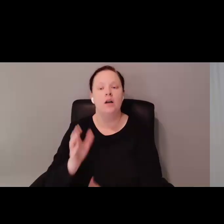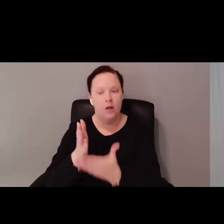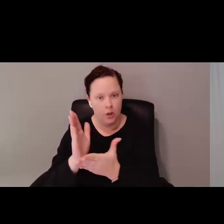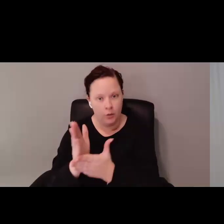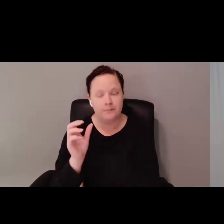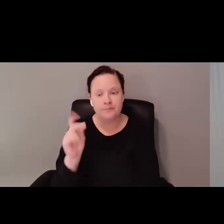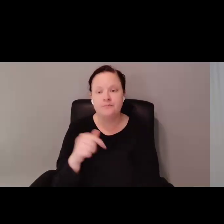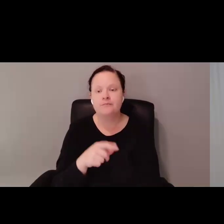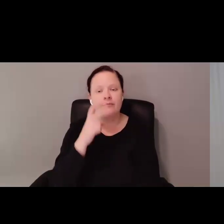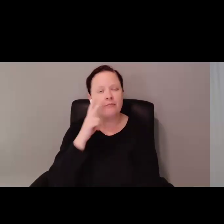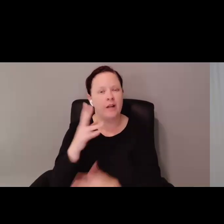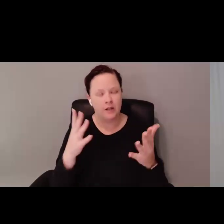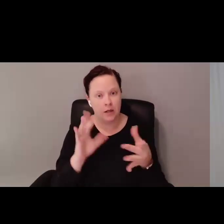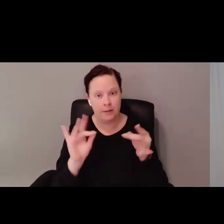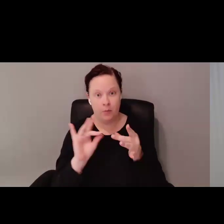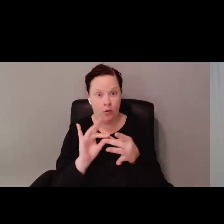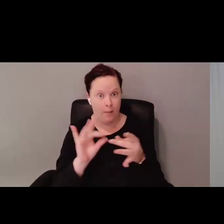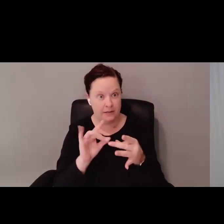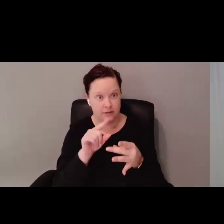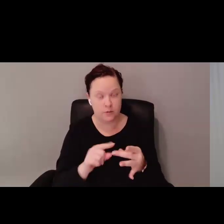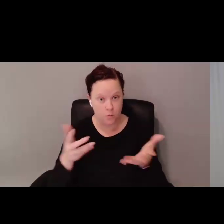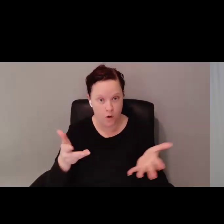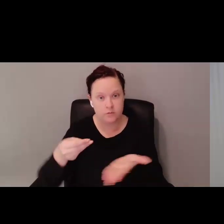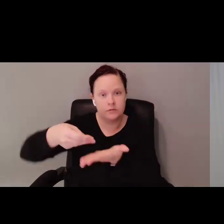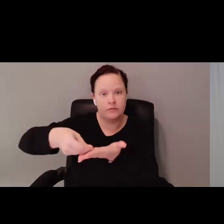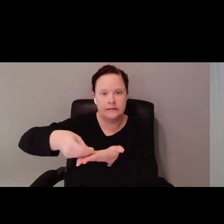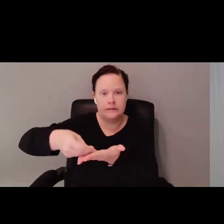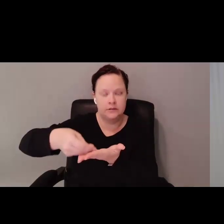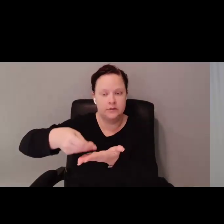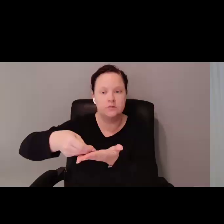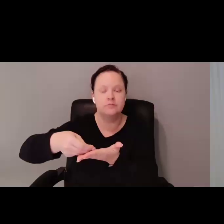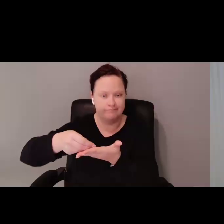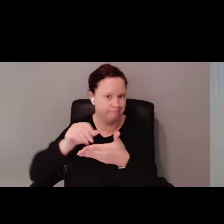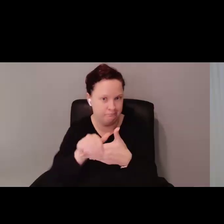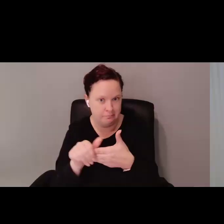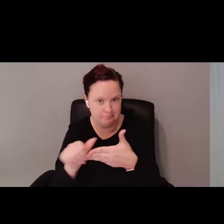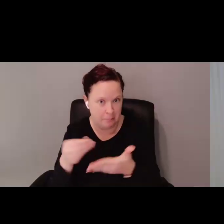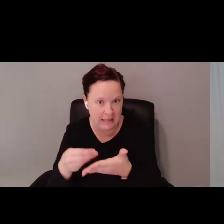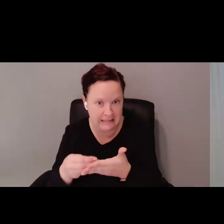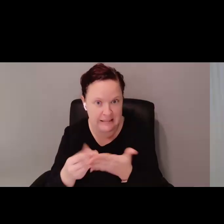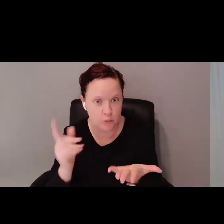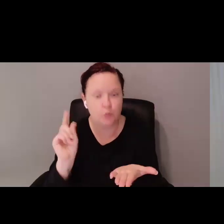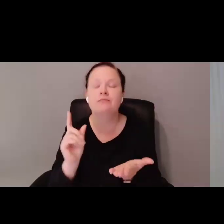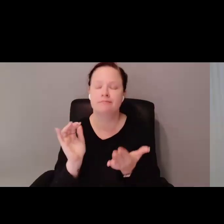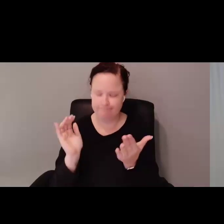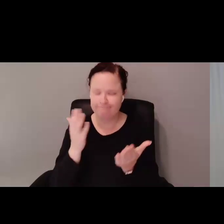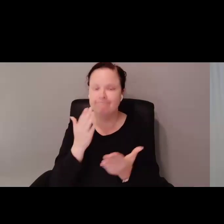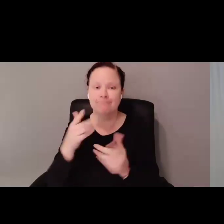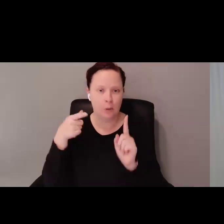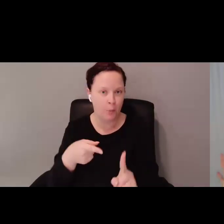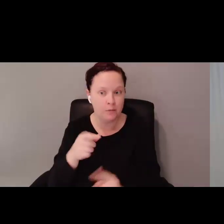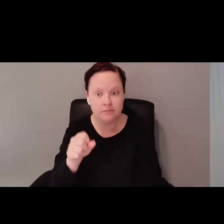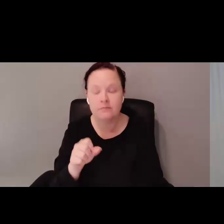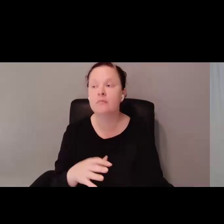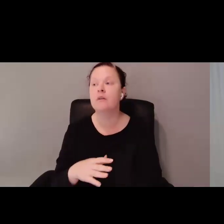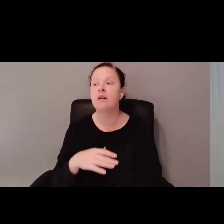see a lot of funding questions there. Um, yeah, that is legitimate. So what I recommend